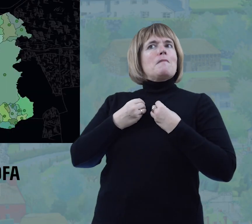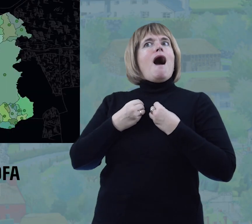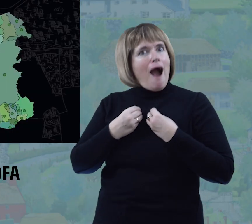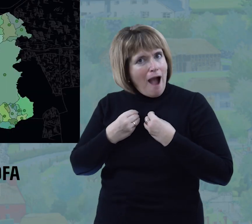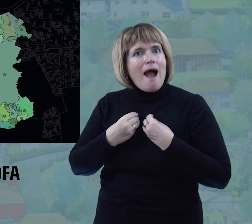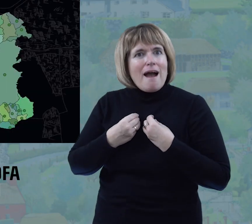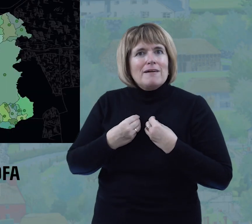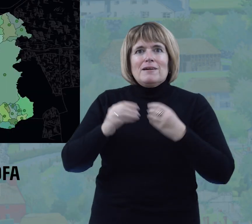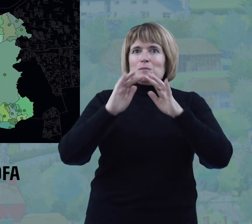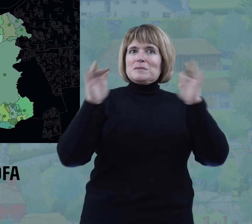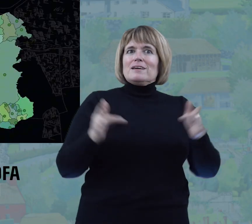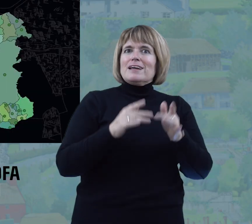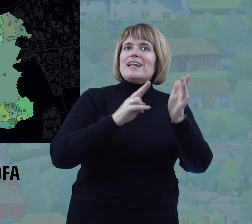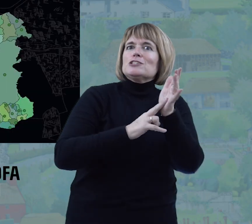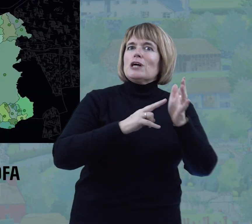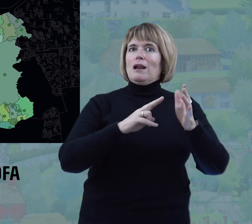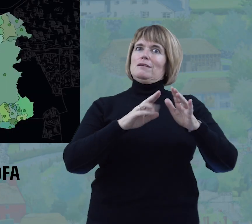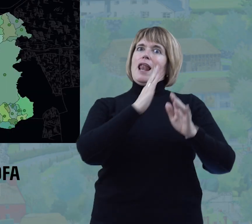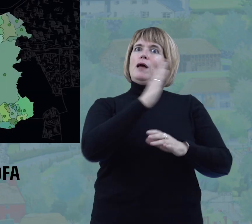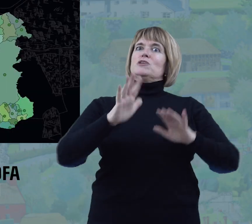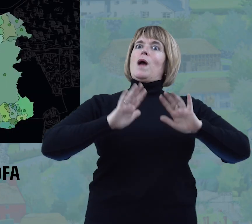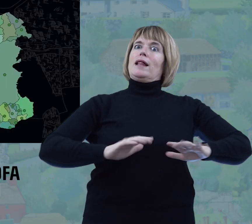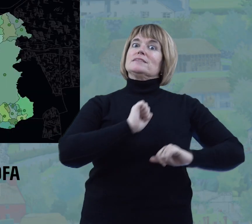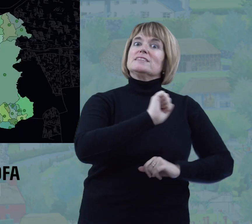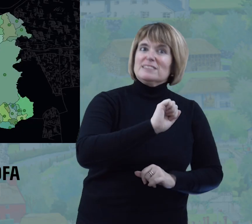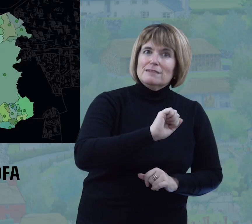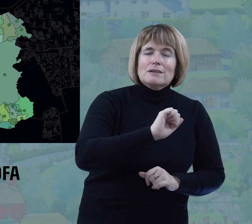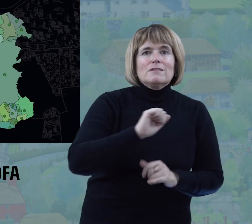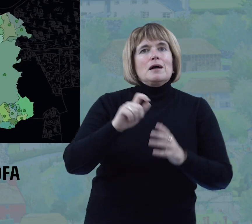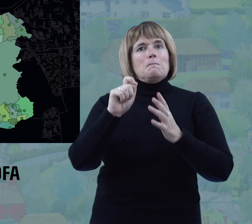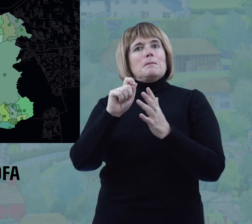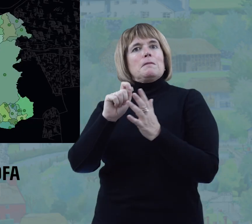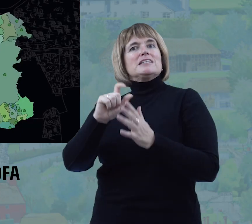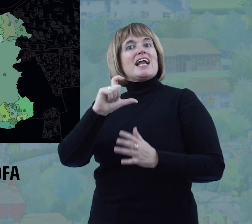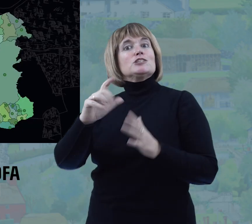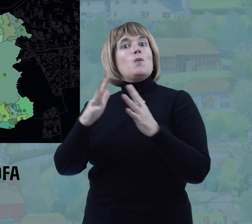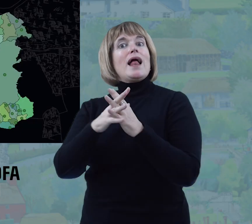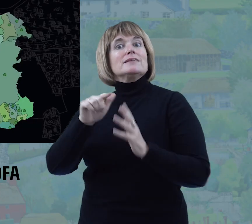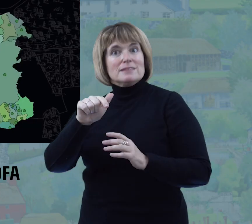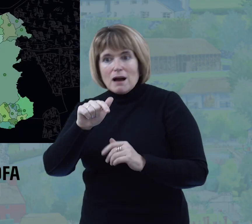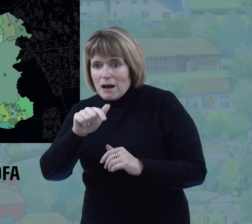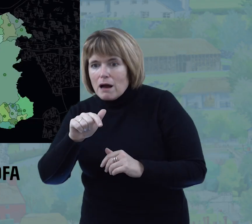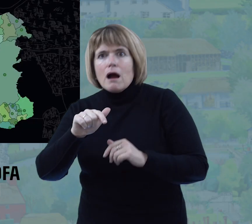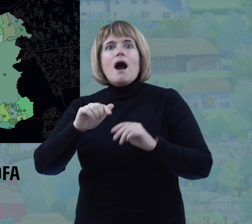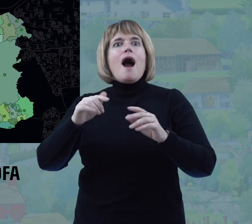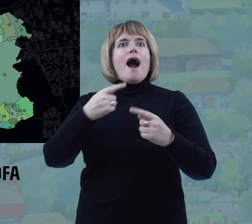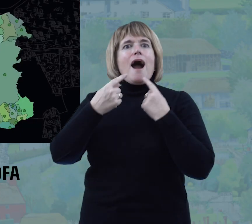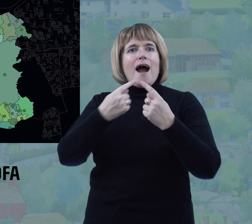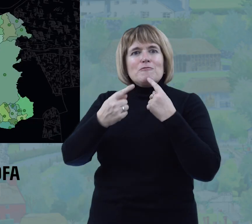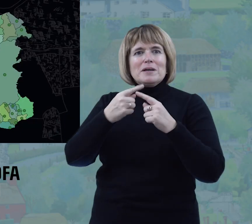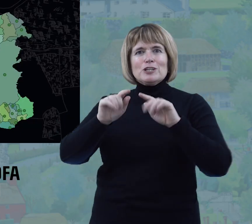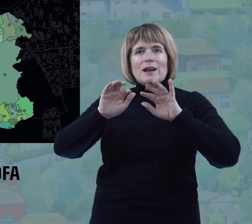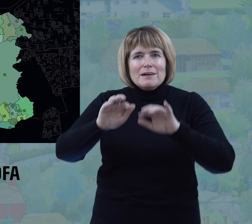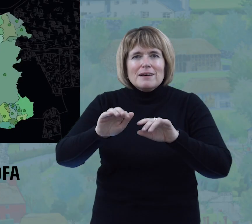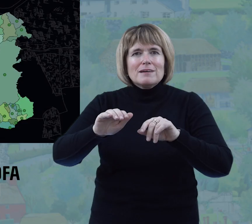Library of Wales has all the tithe maps that are on the People's Collections website, but it contains information on who owns the land and